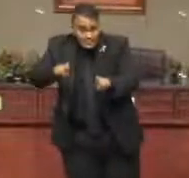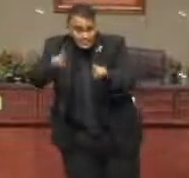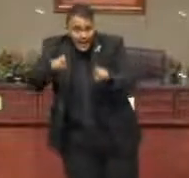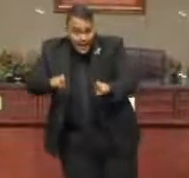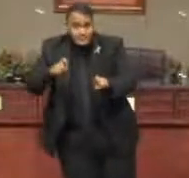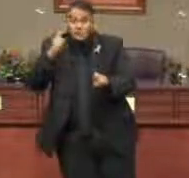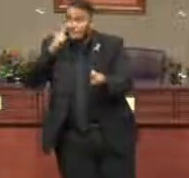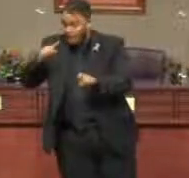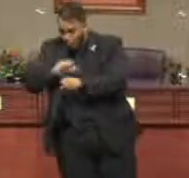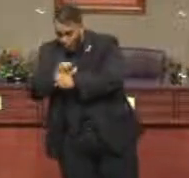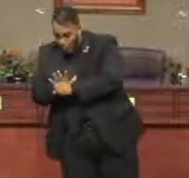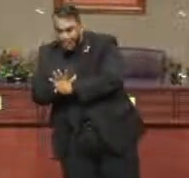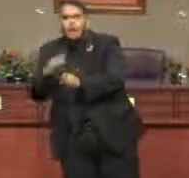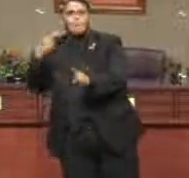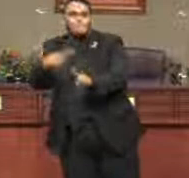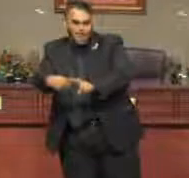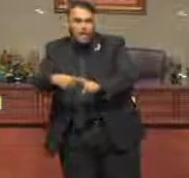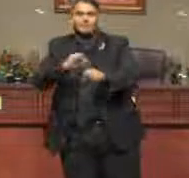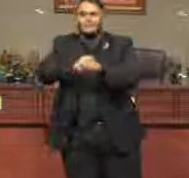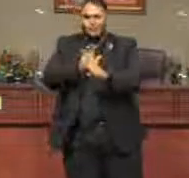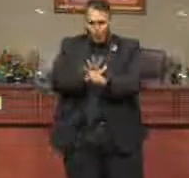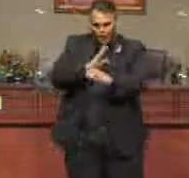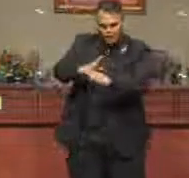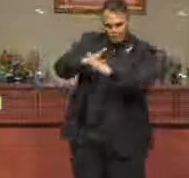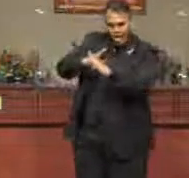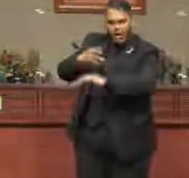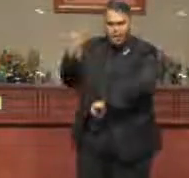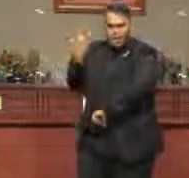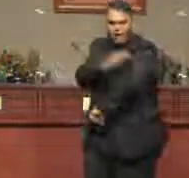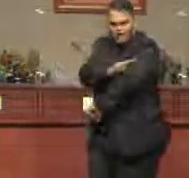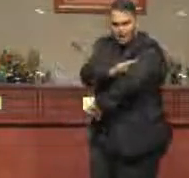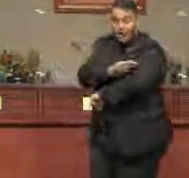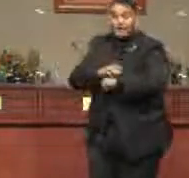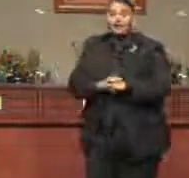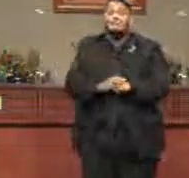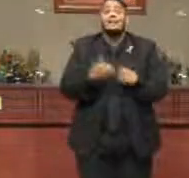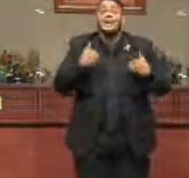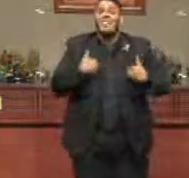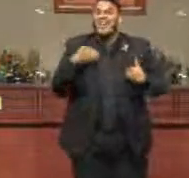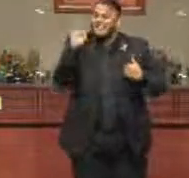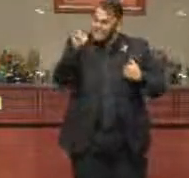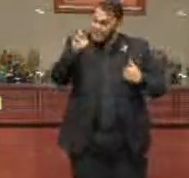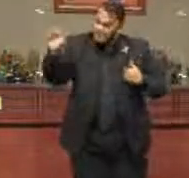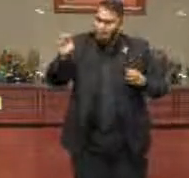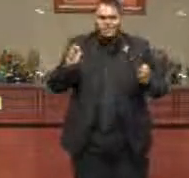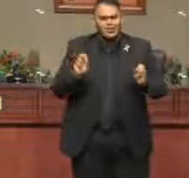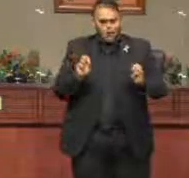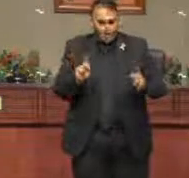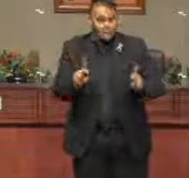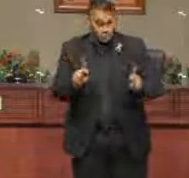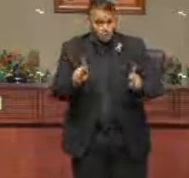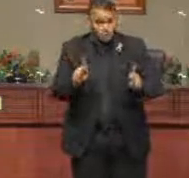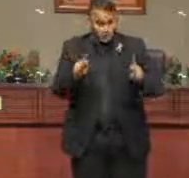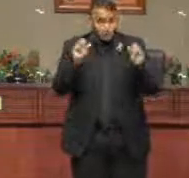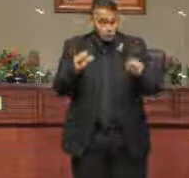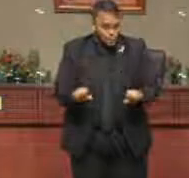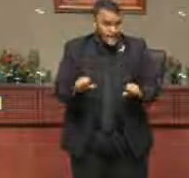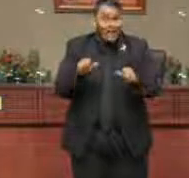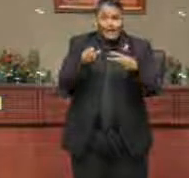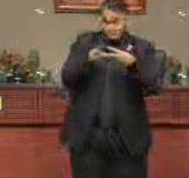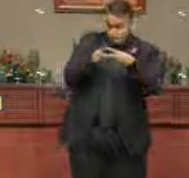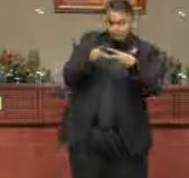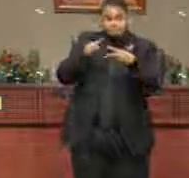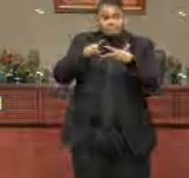haven't been vaccinated, there's a free opportunity at the Barnett Park to receive either Pfizer or the